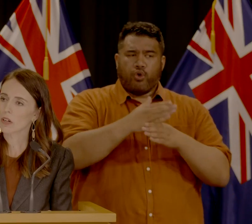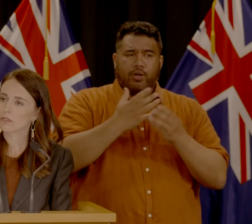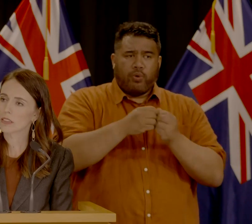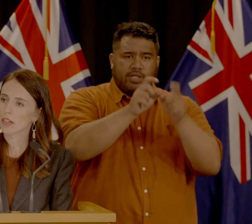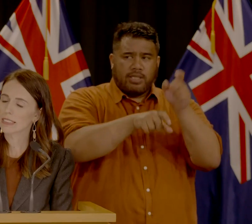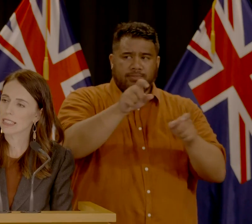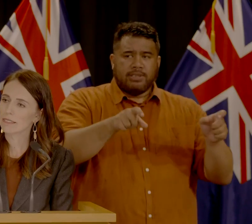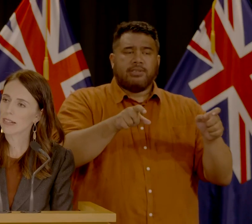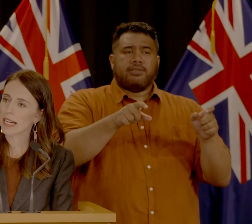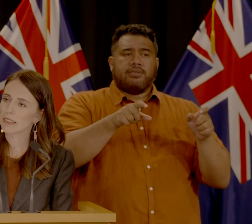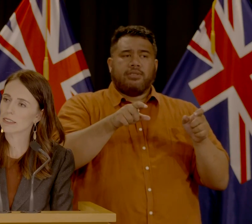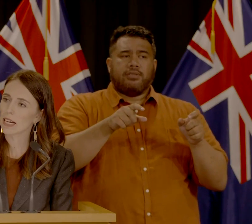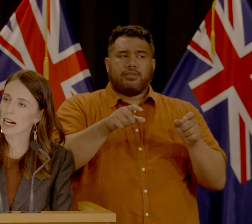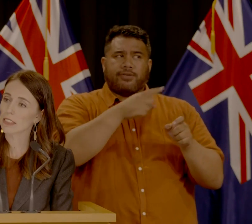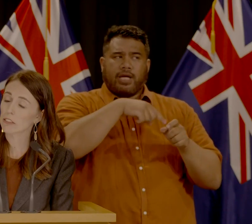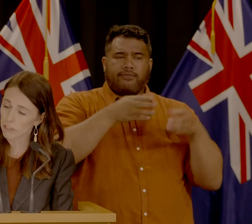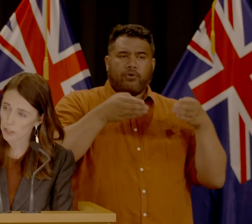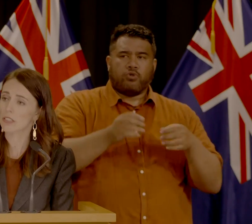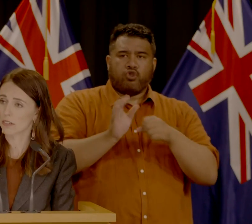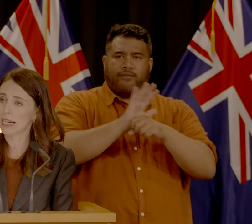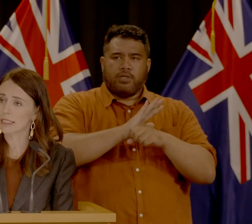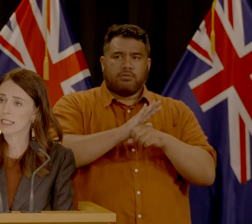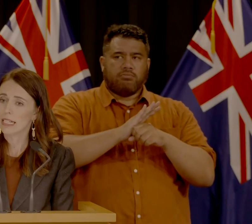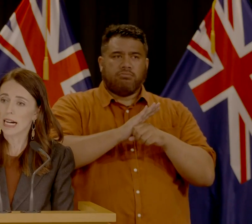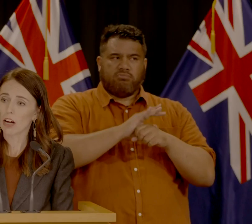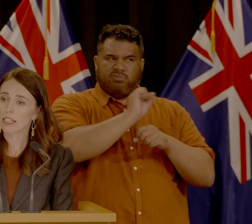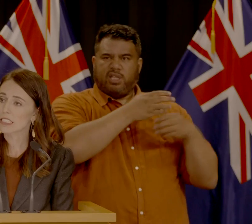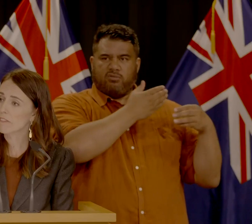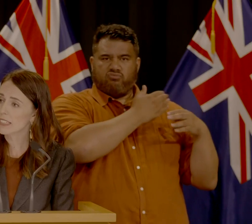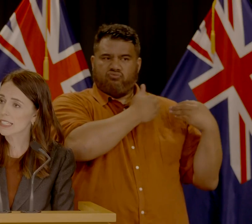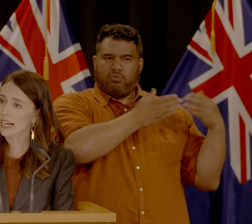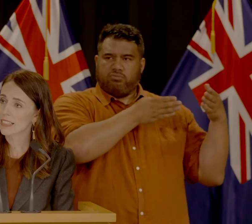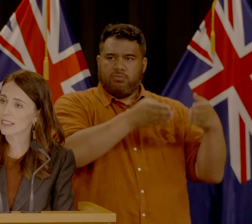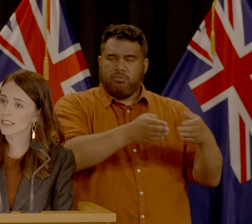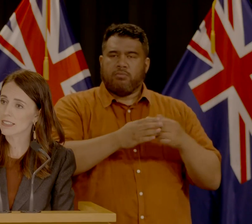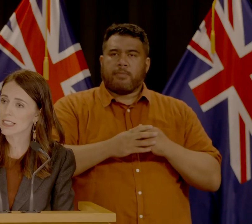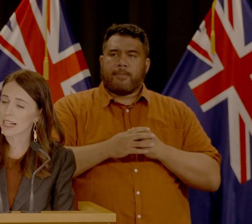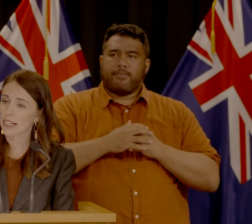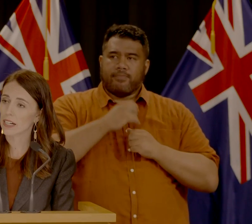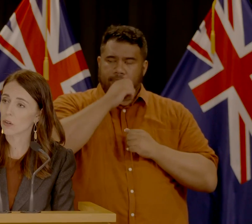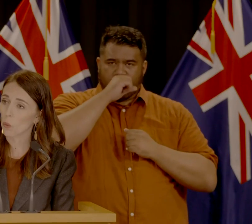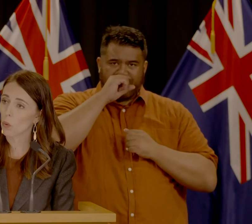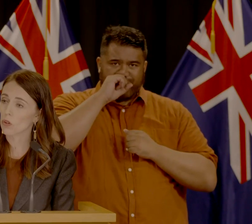on COVID-19 and to focus on that. I think it's fair to say that this